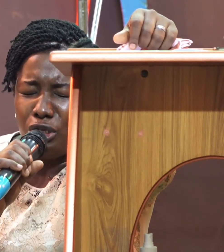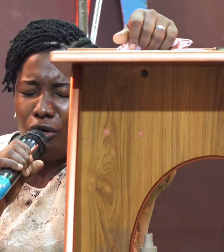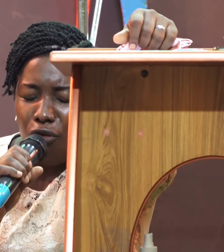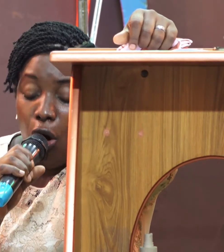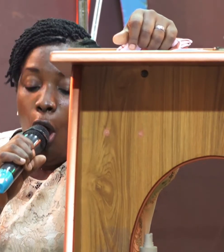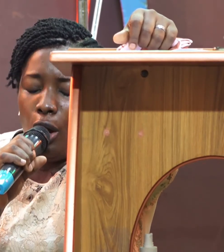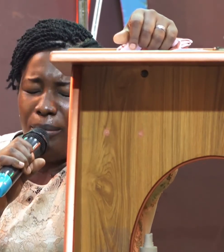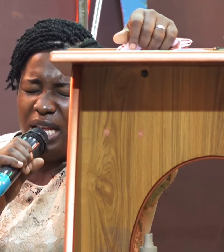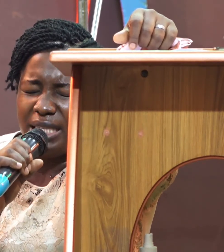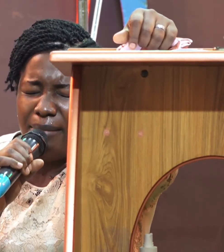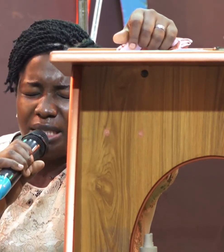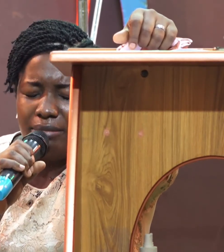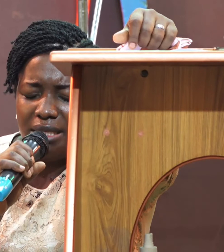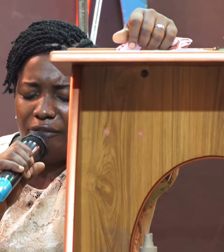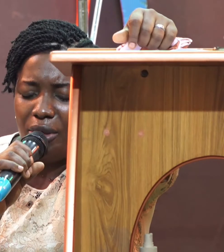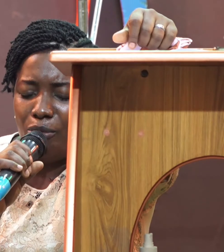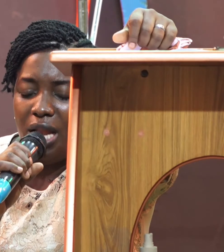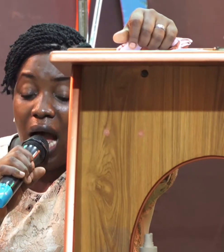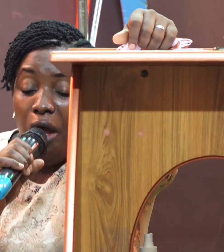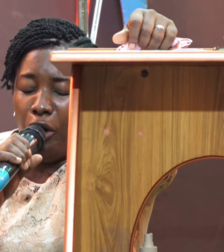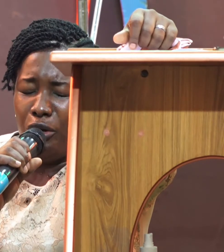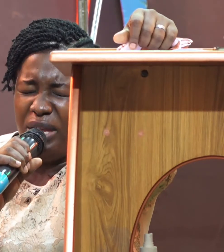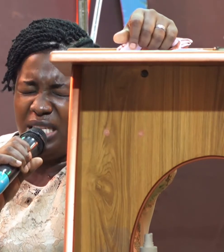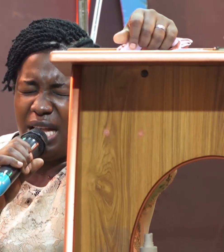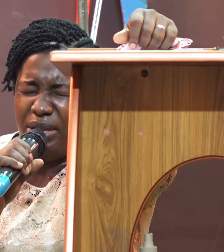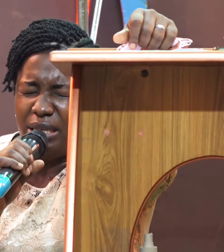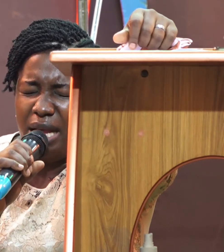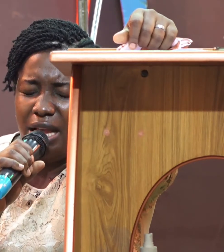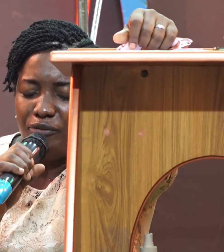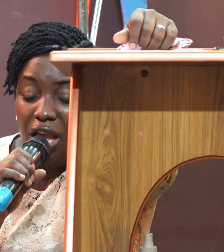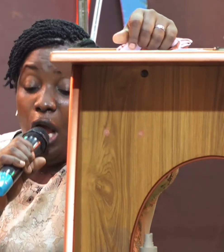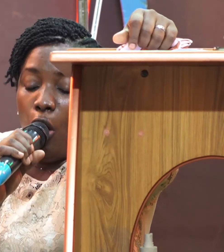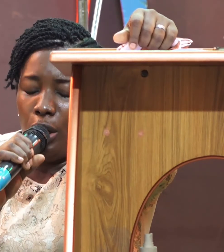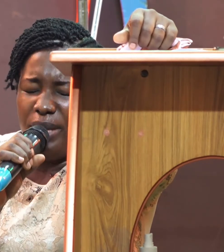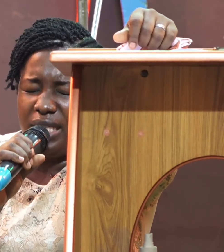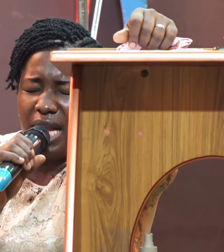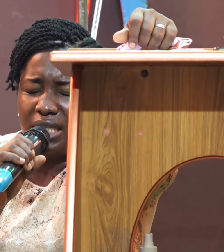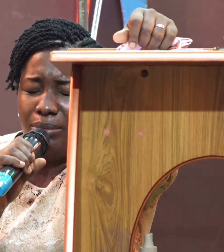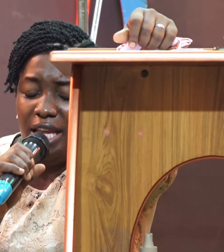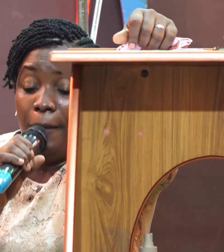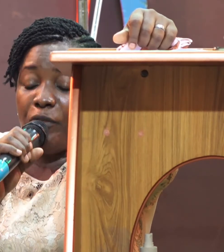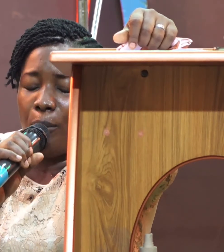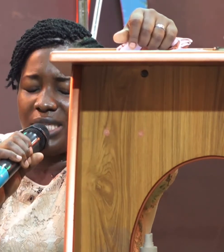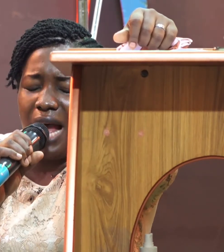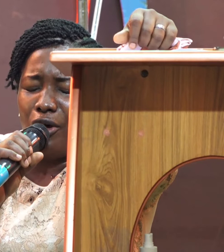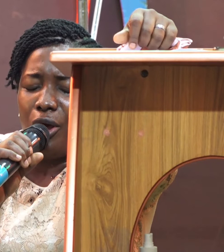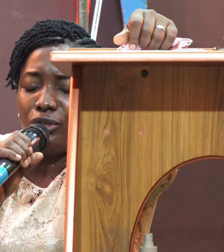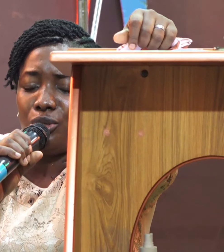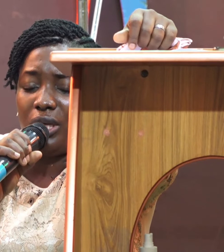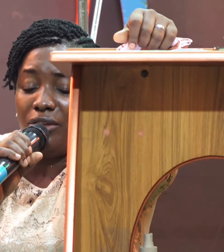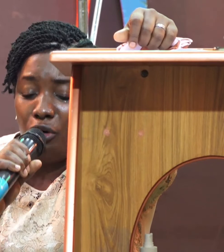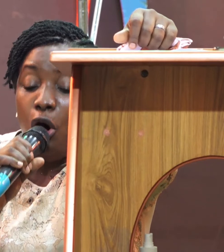omwoyo omutukuvu olumirize emitima gyaffe munda olumirize emitima gyaffe olumirize ekibi